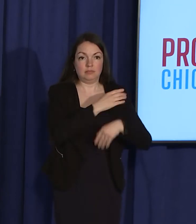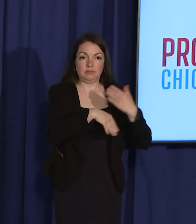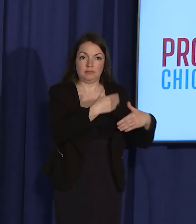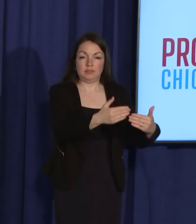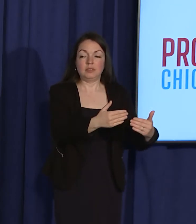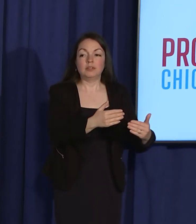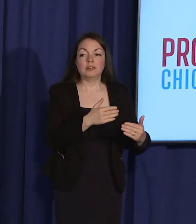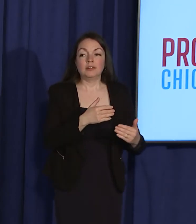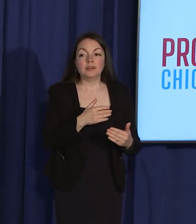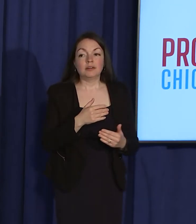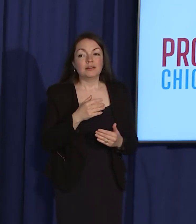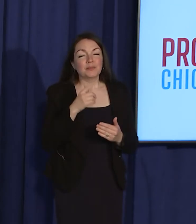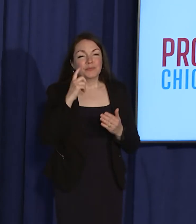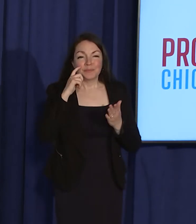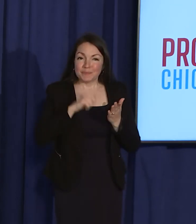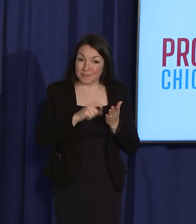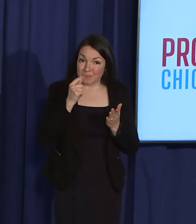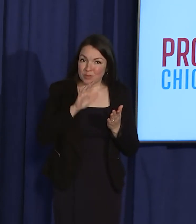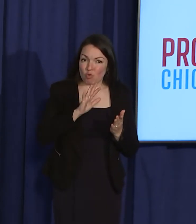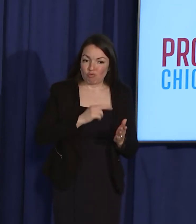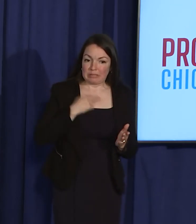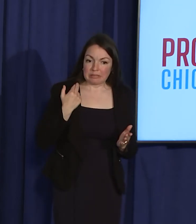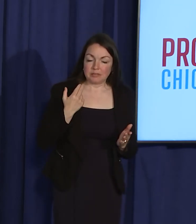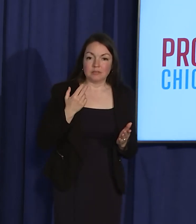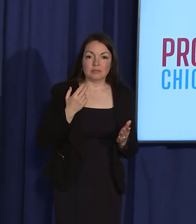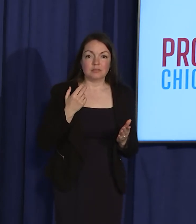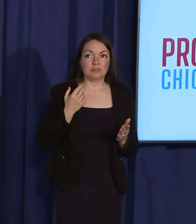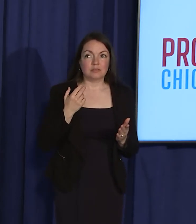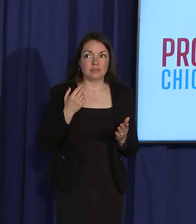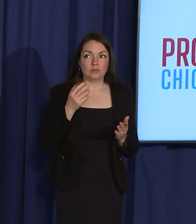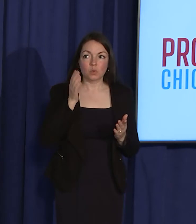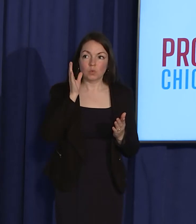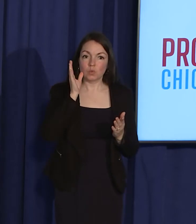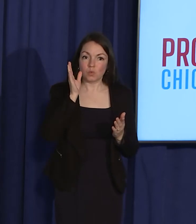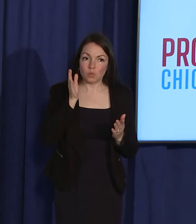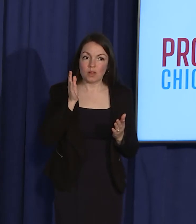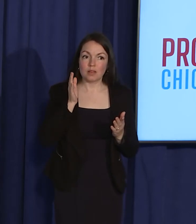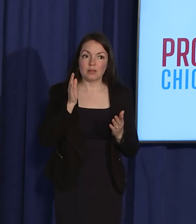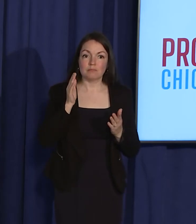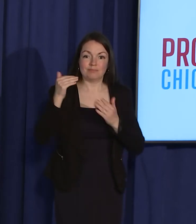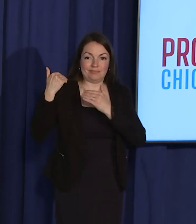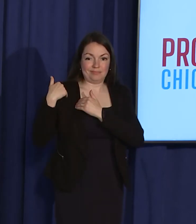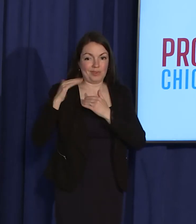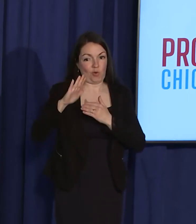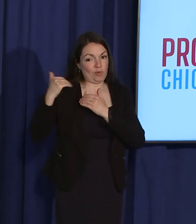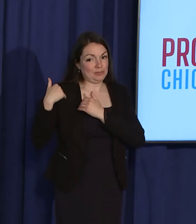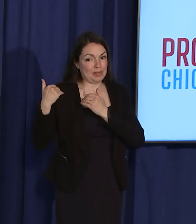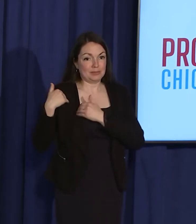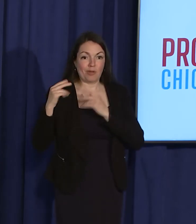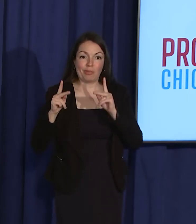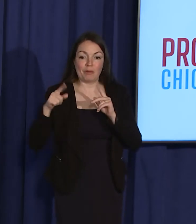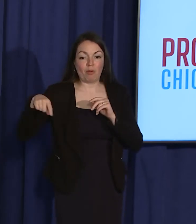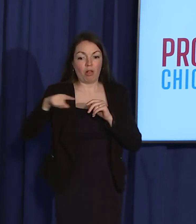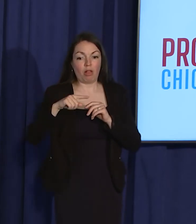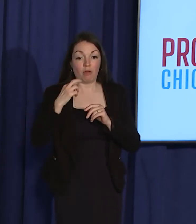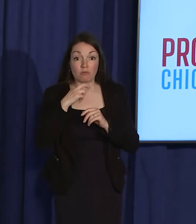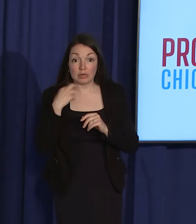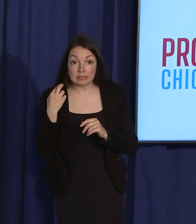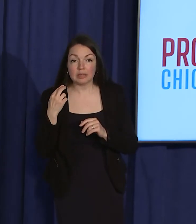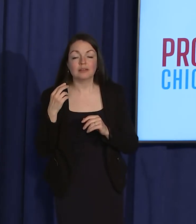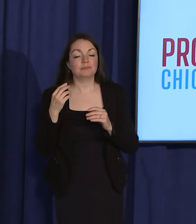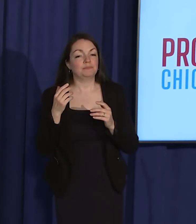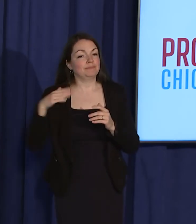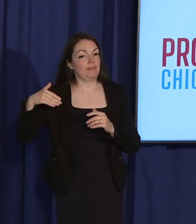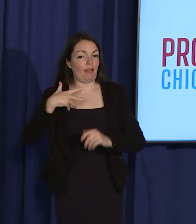and recognize that the risk is increasingly going to be on the people who have not yet been vaccinated. And we